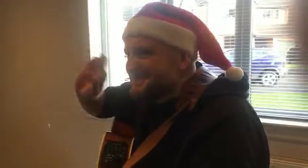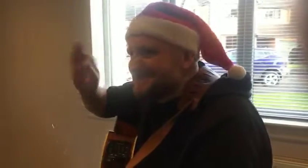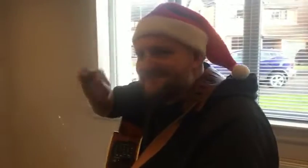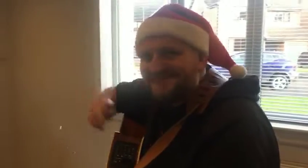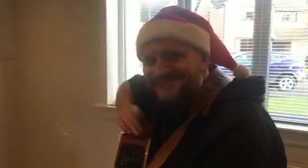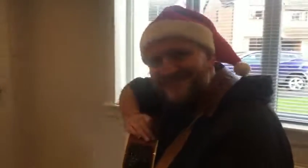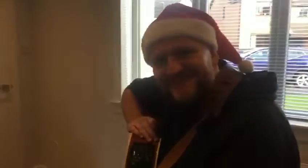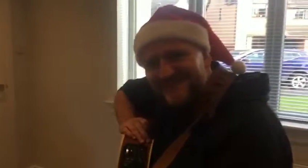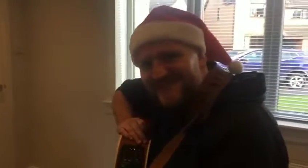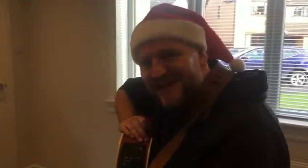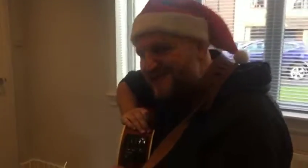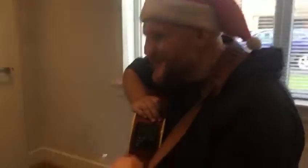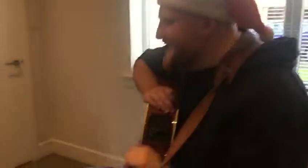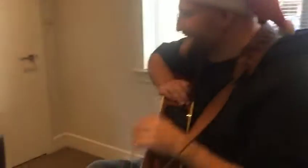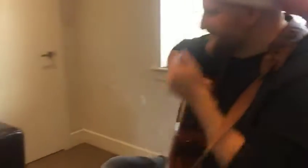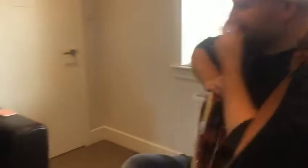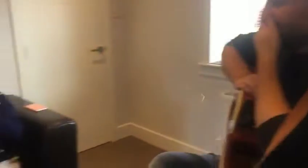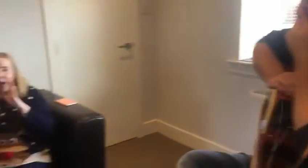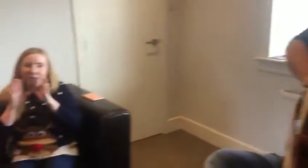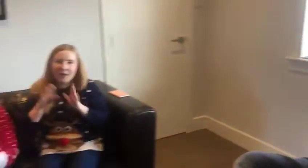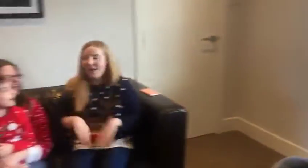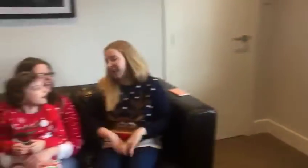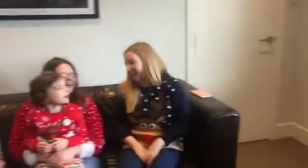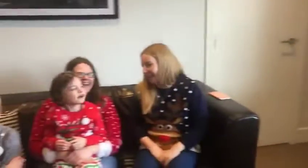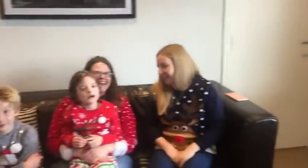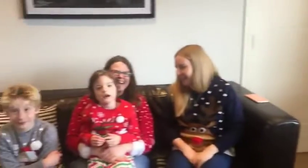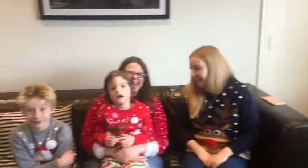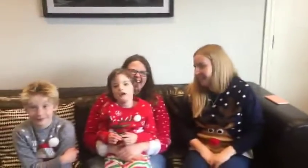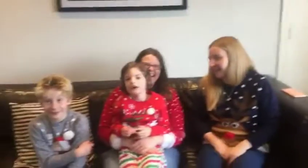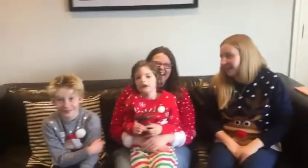such a lovely And song. Thank the you, man guys. Behind the camera.